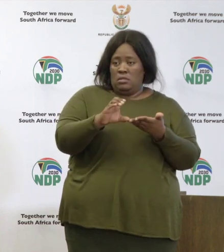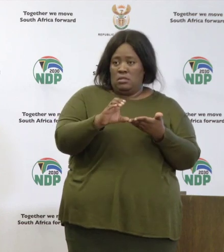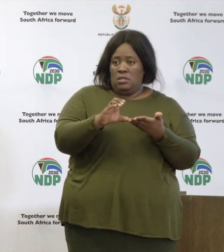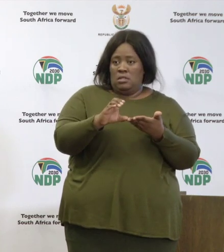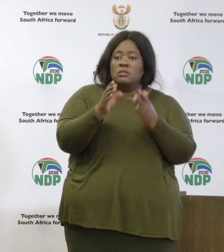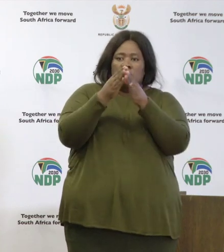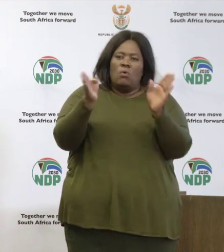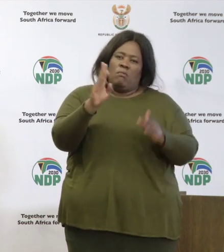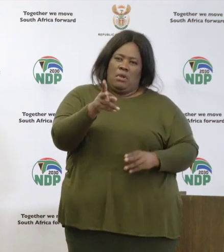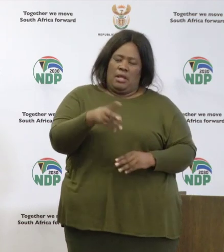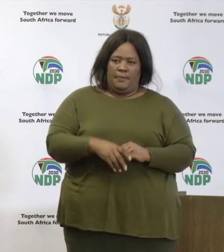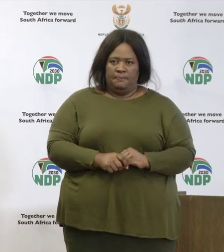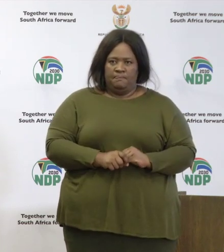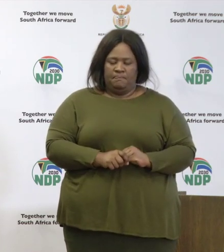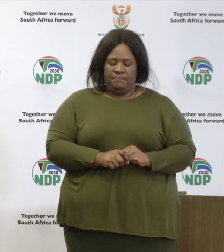reopen.